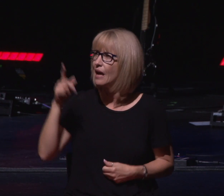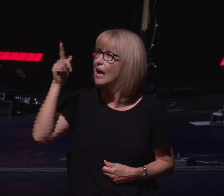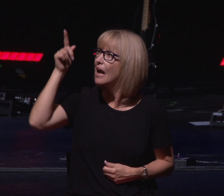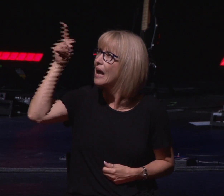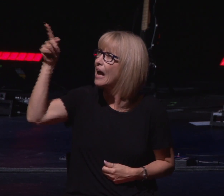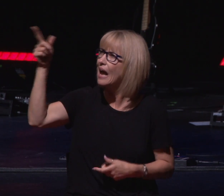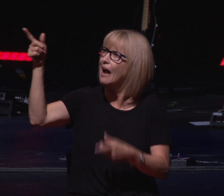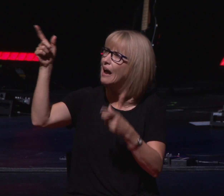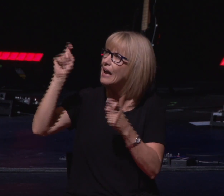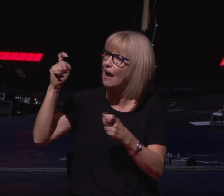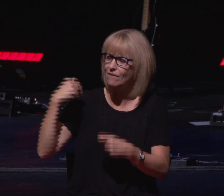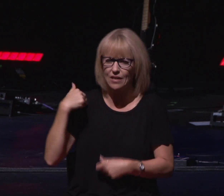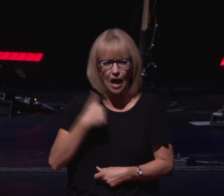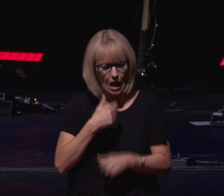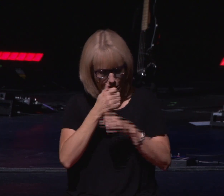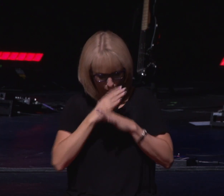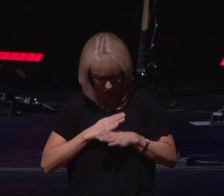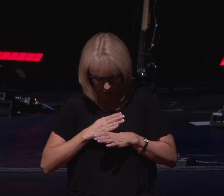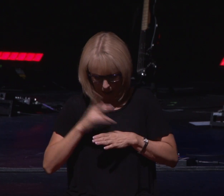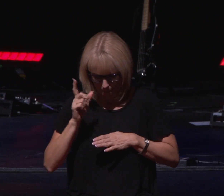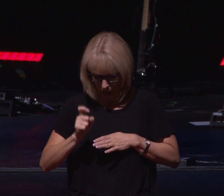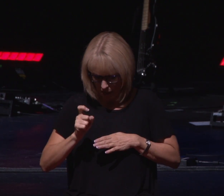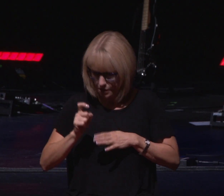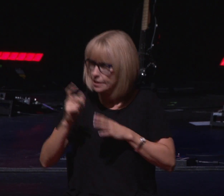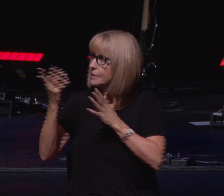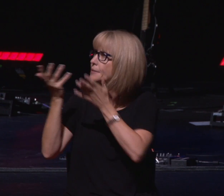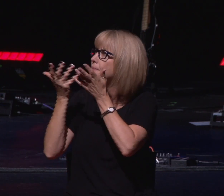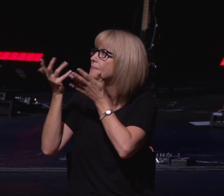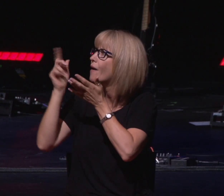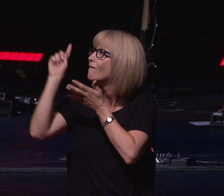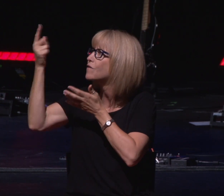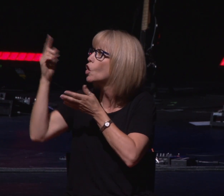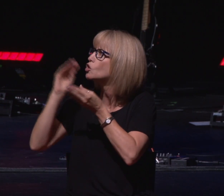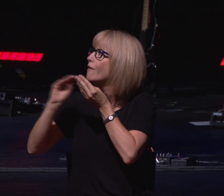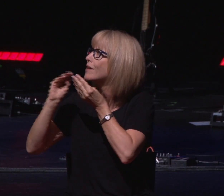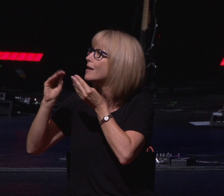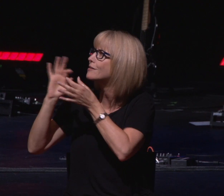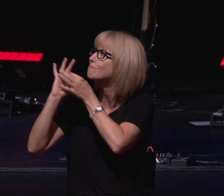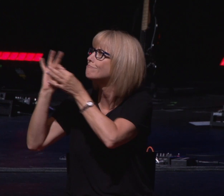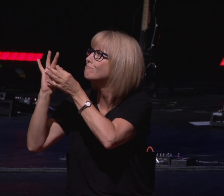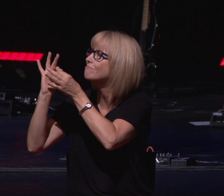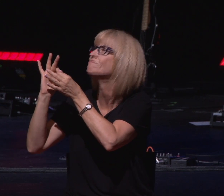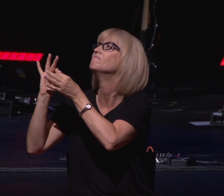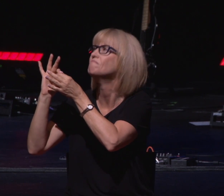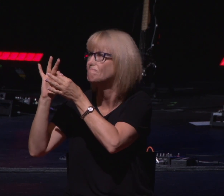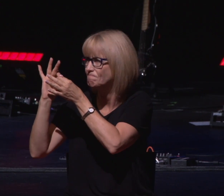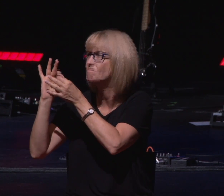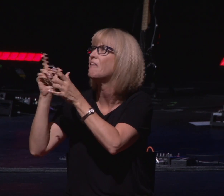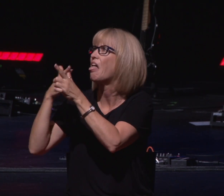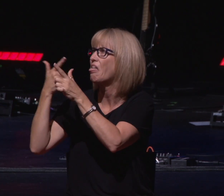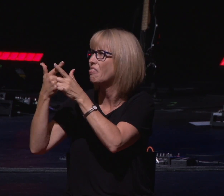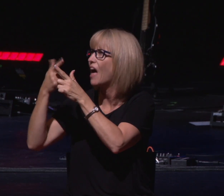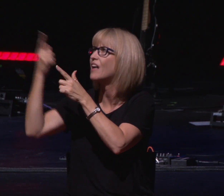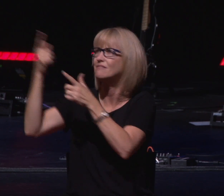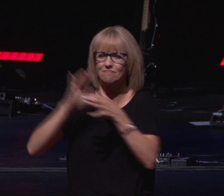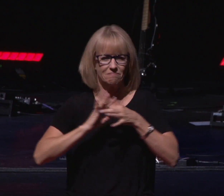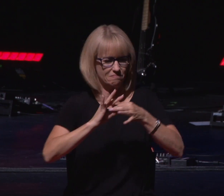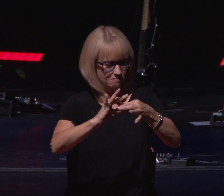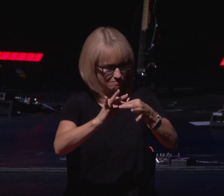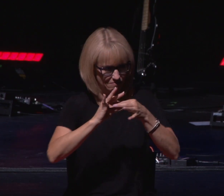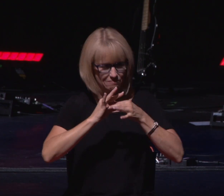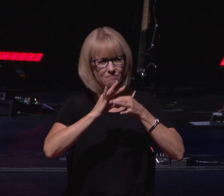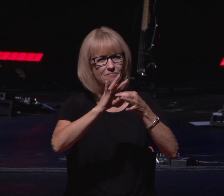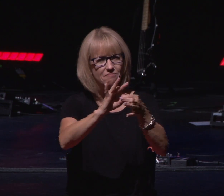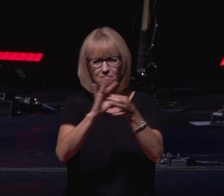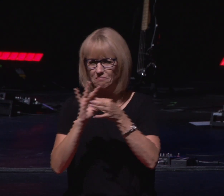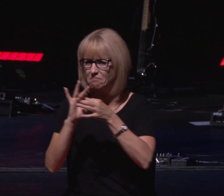The hostility between you and God within your heart needs to be changed first. And then realize that Jesus came and gives peace with one another.